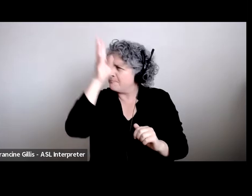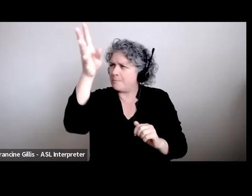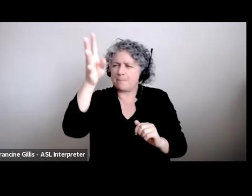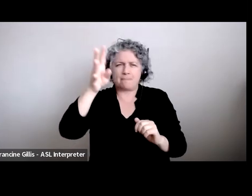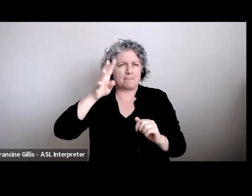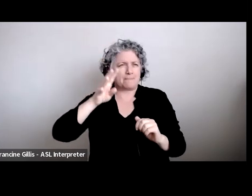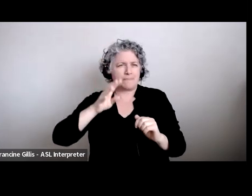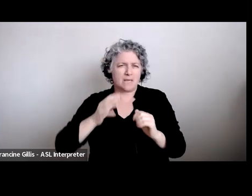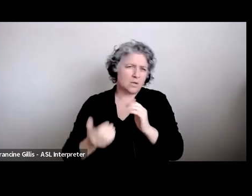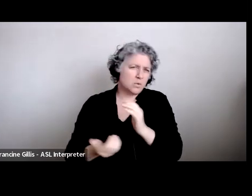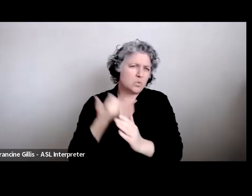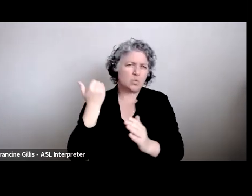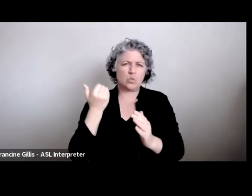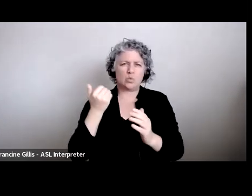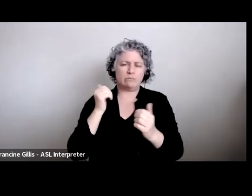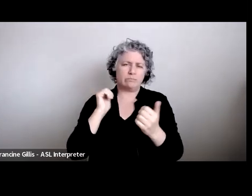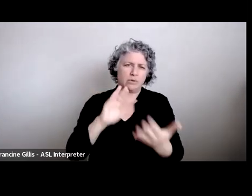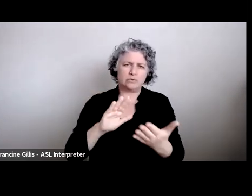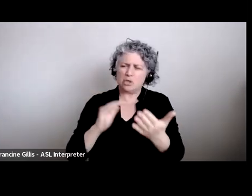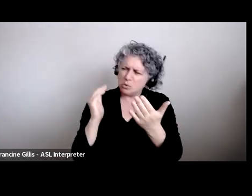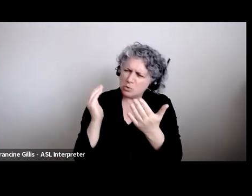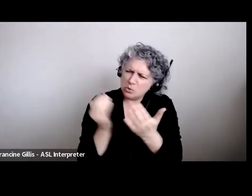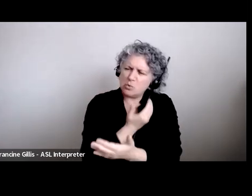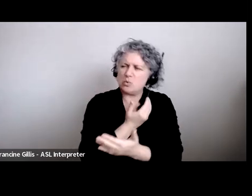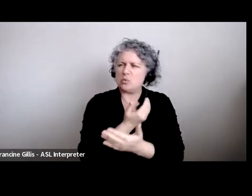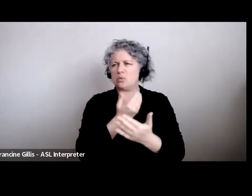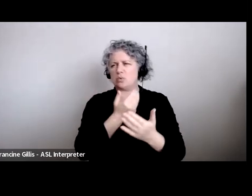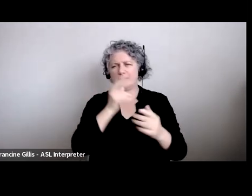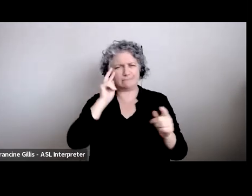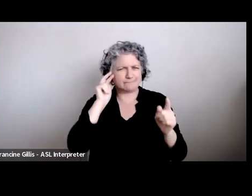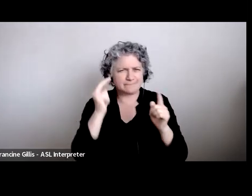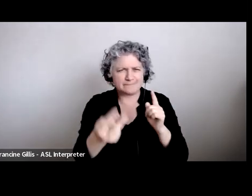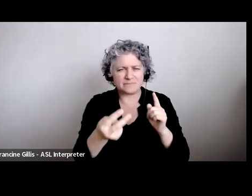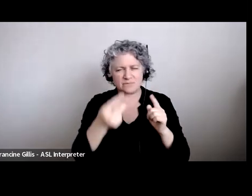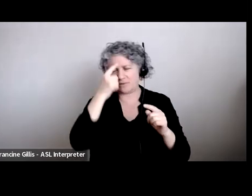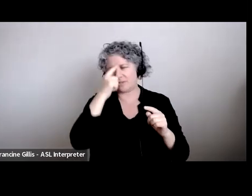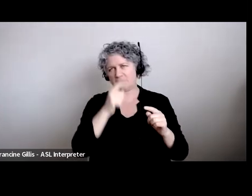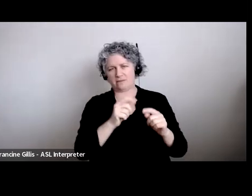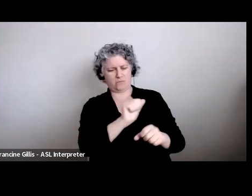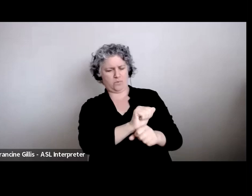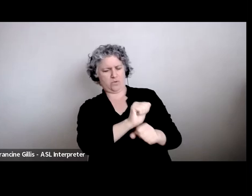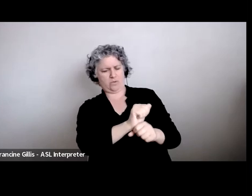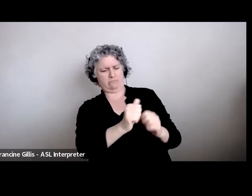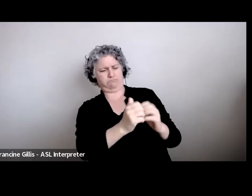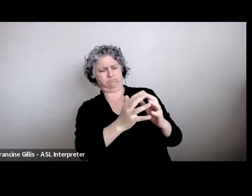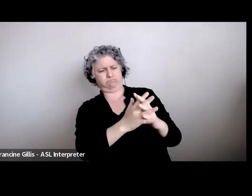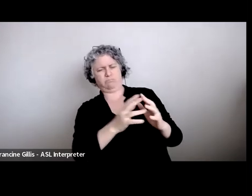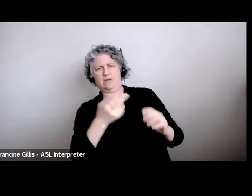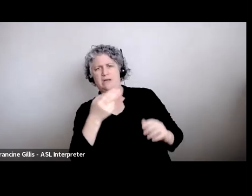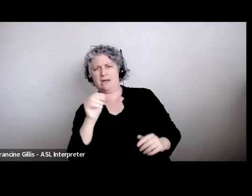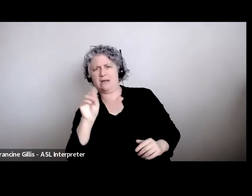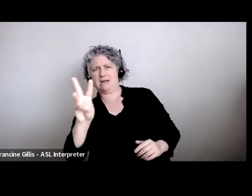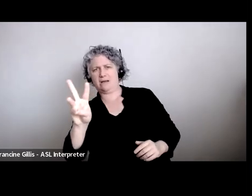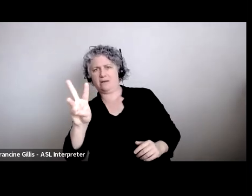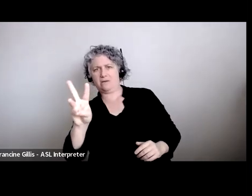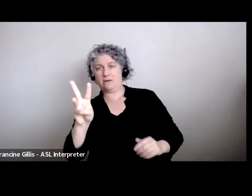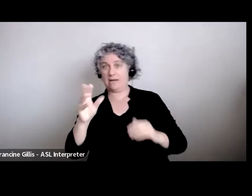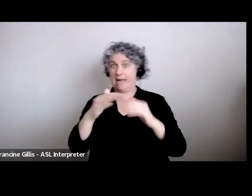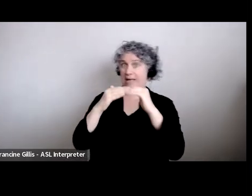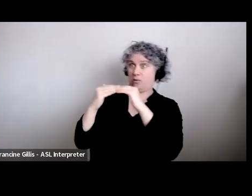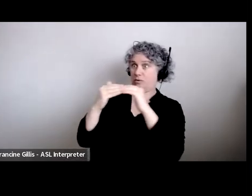and containers to think differently about the how? And equity has a major role in that, because, you know,